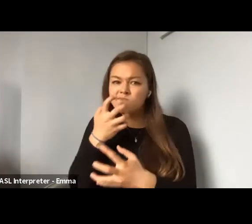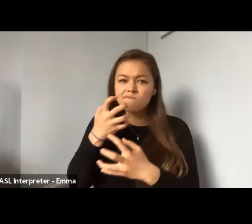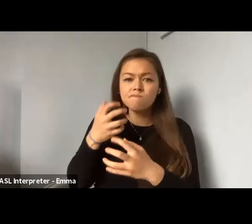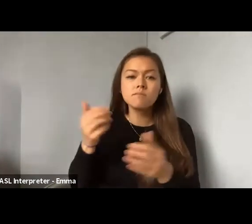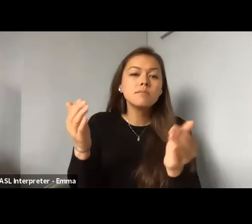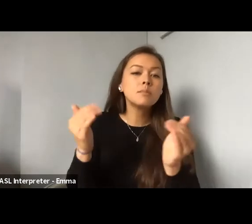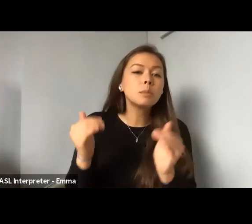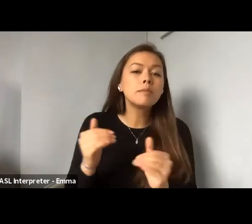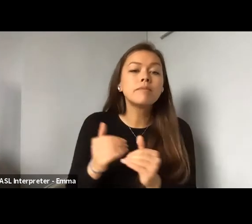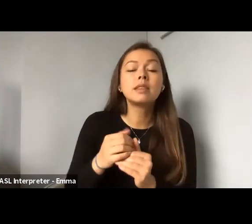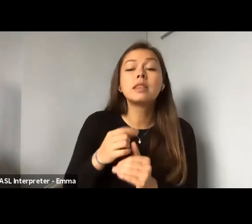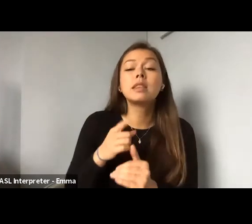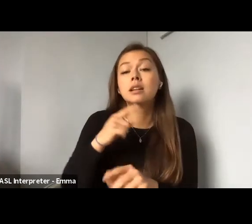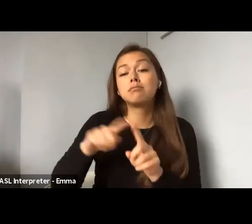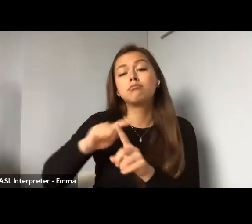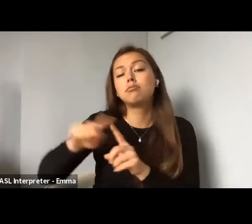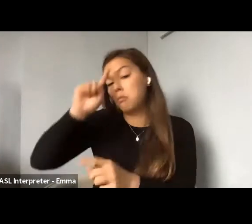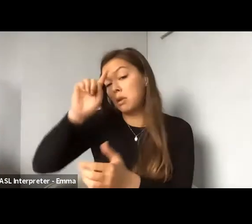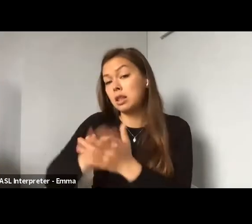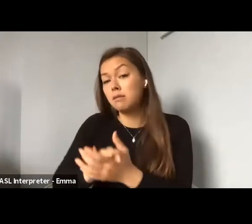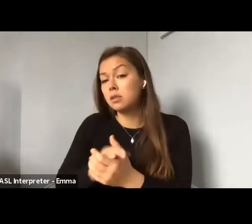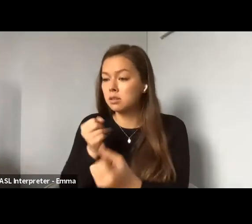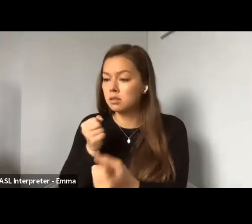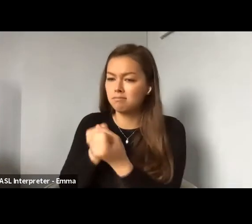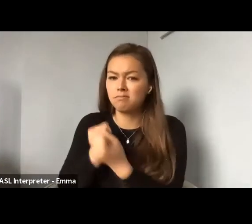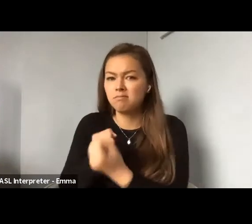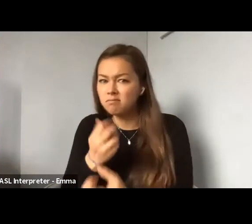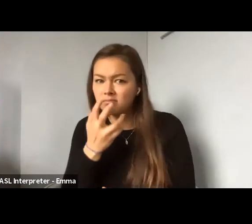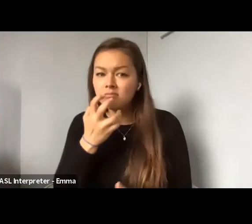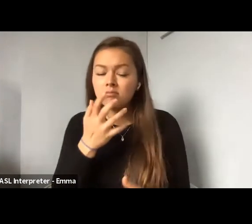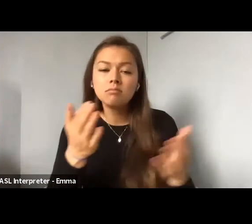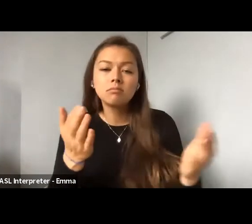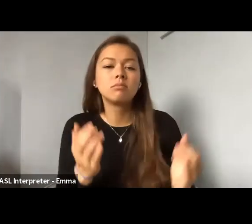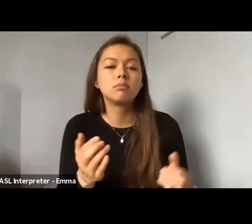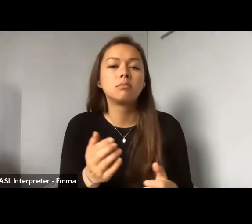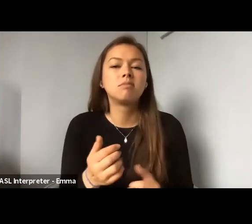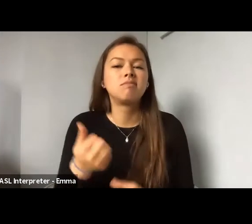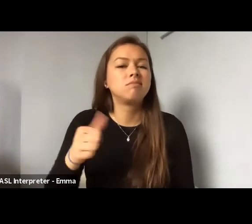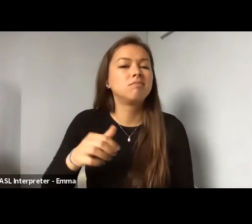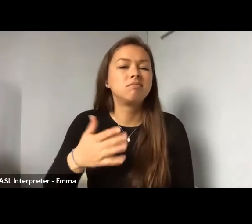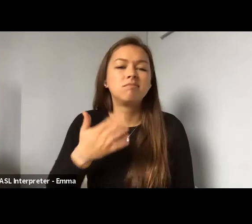as well as poor academic achievement. And